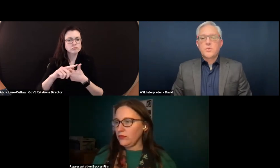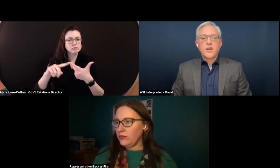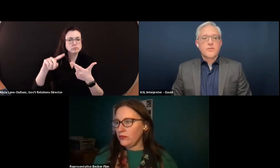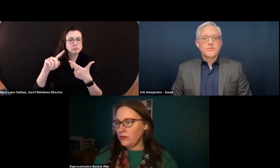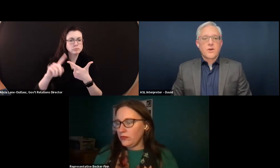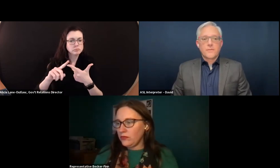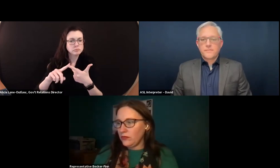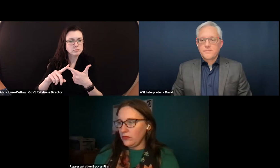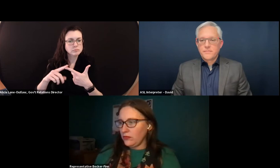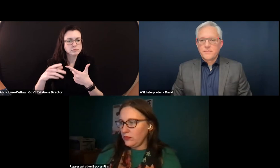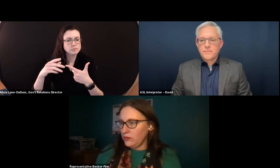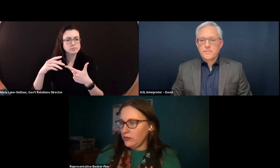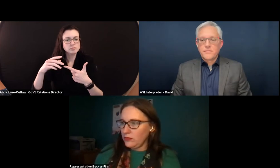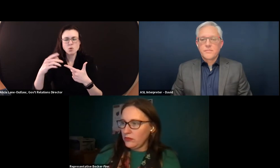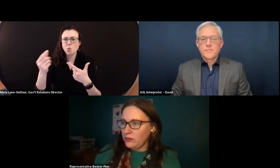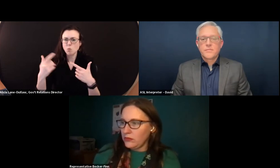You can see who the authors are,